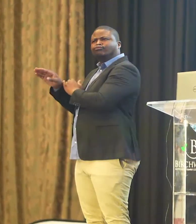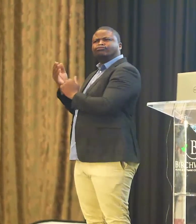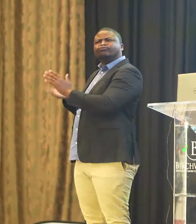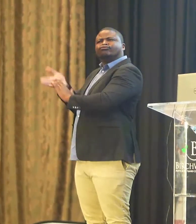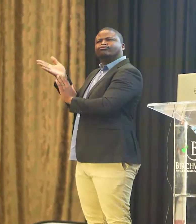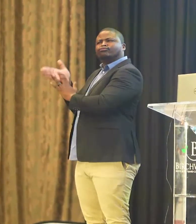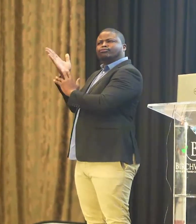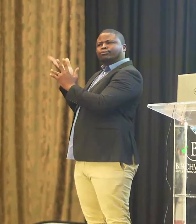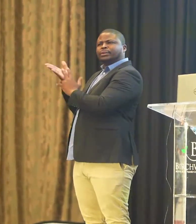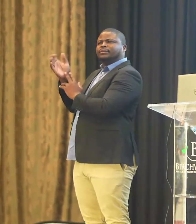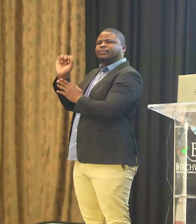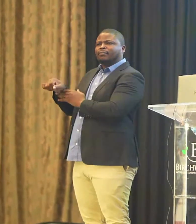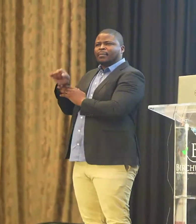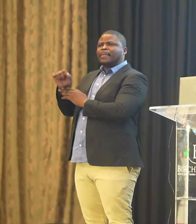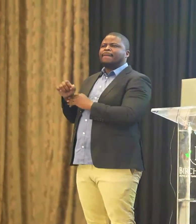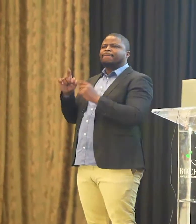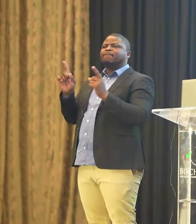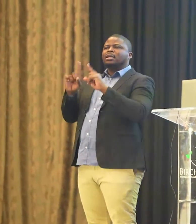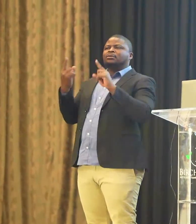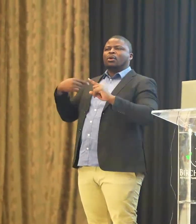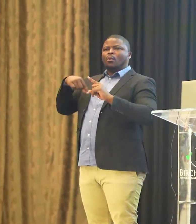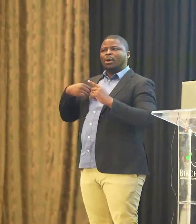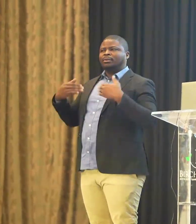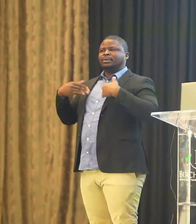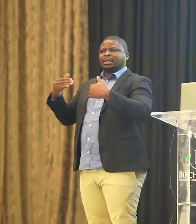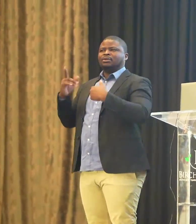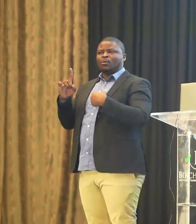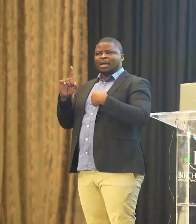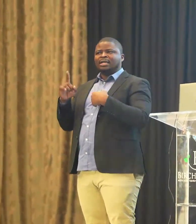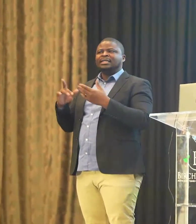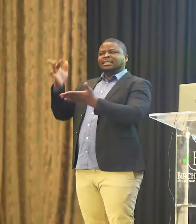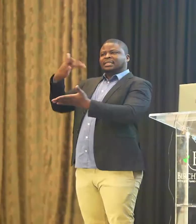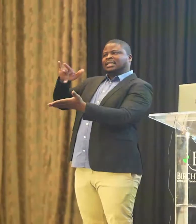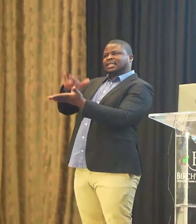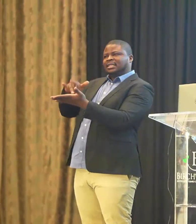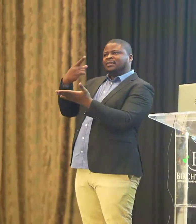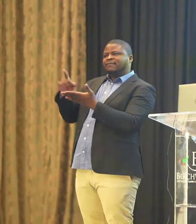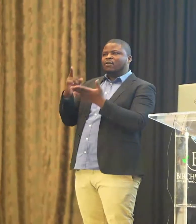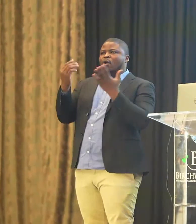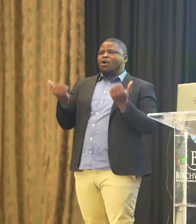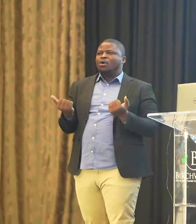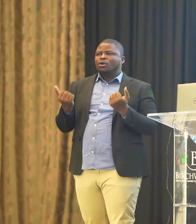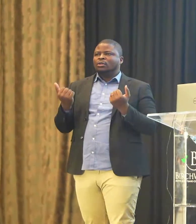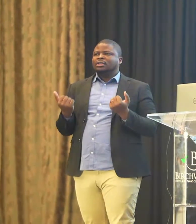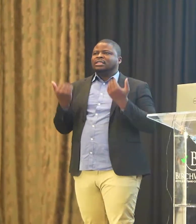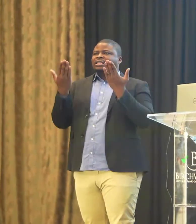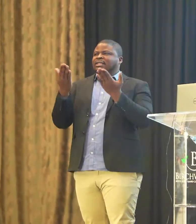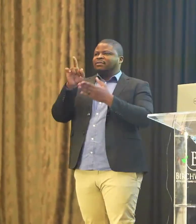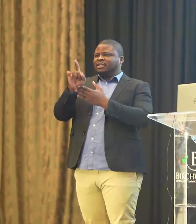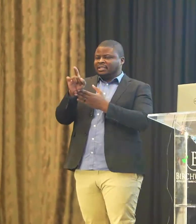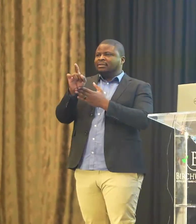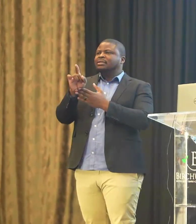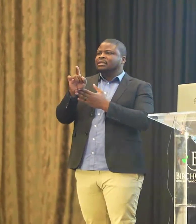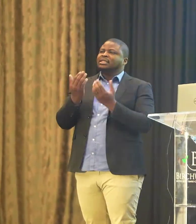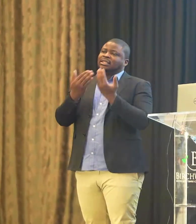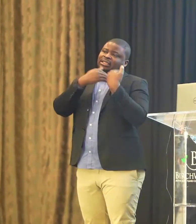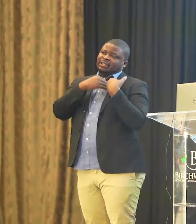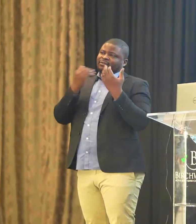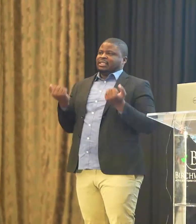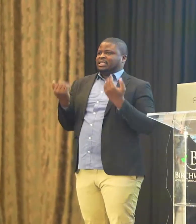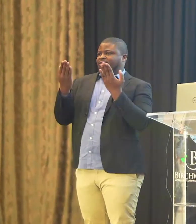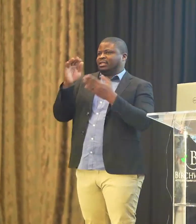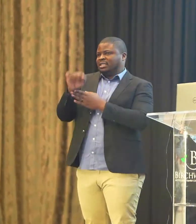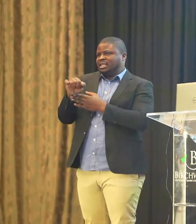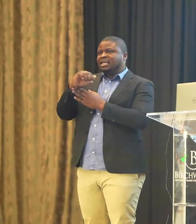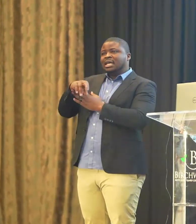with centers of service excellence, because we want to make sure that all our key population are managed